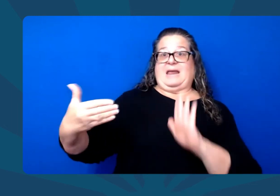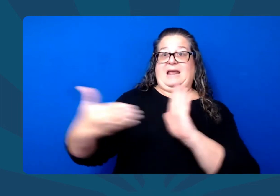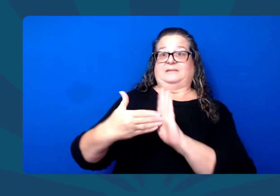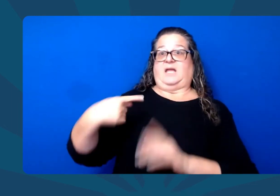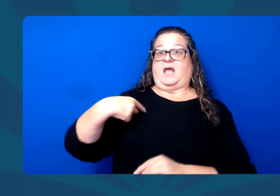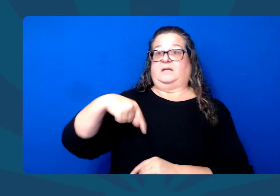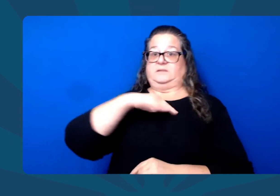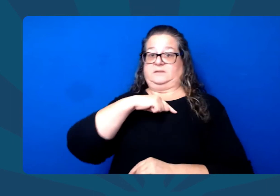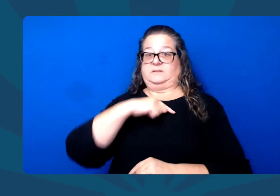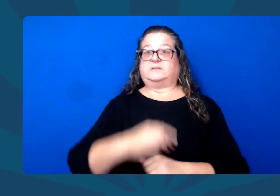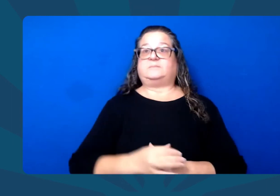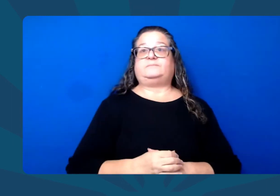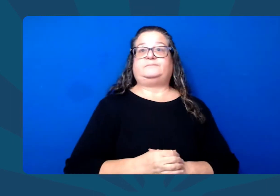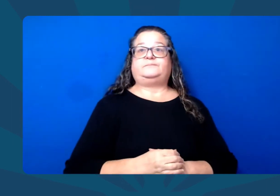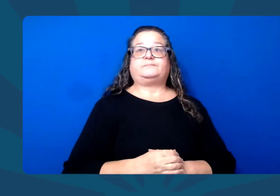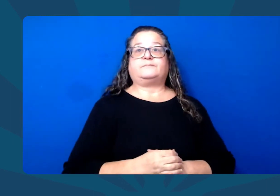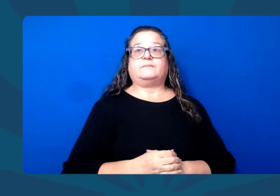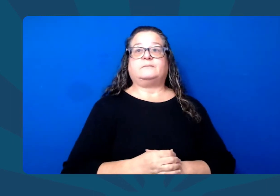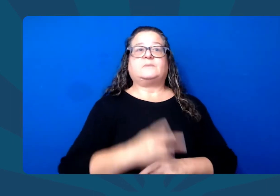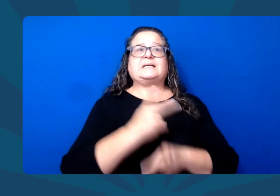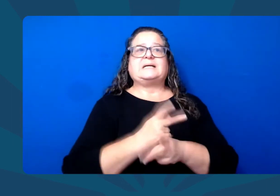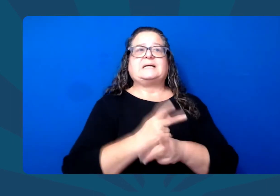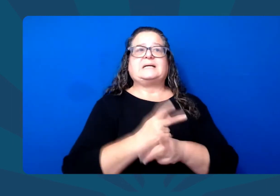That's why they're running against us.